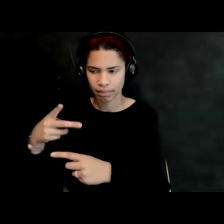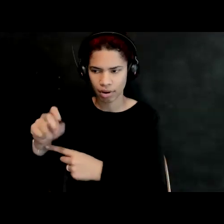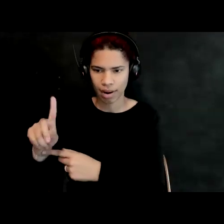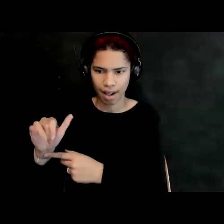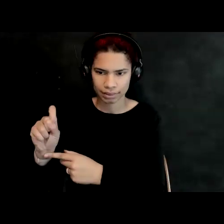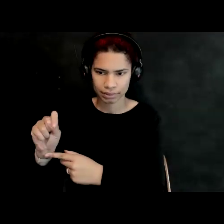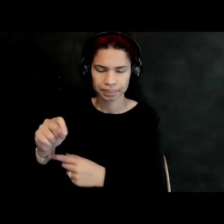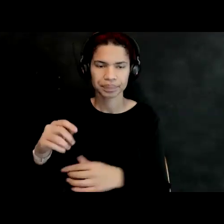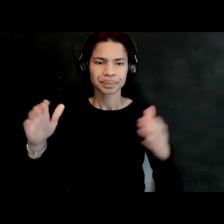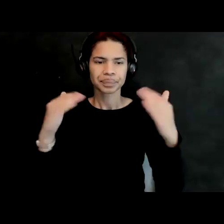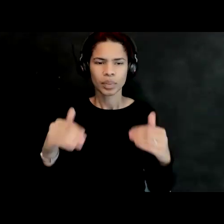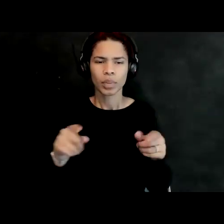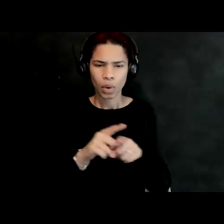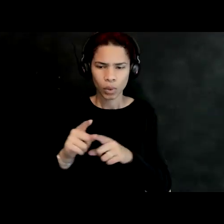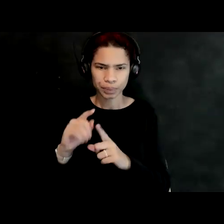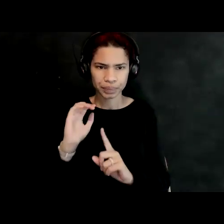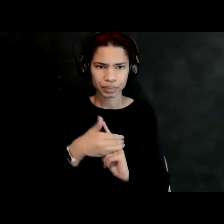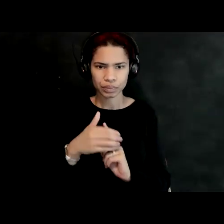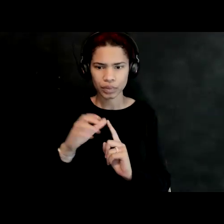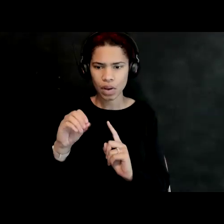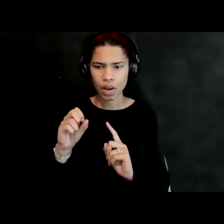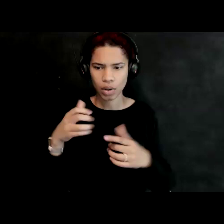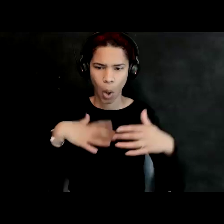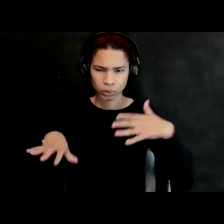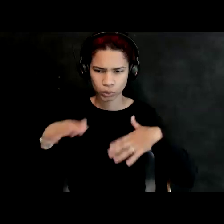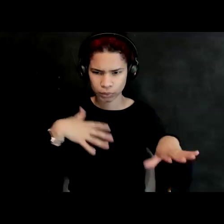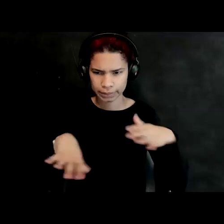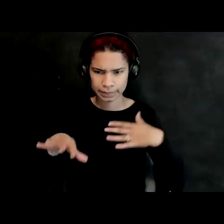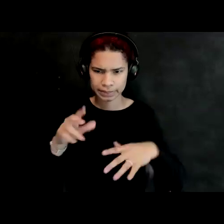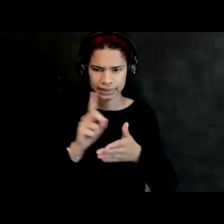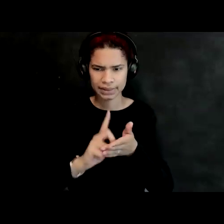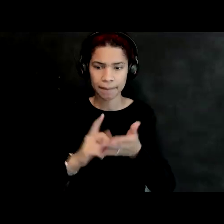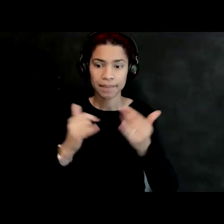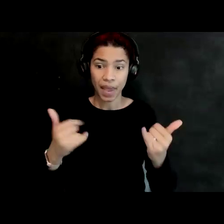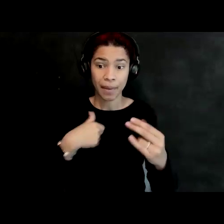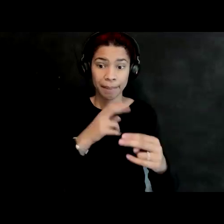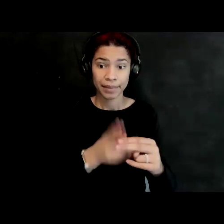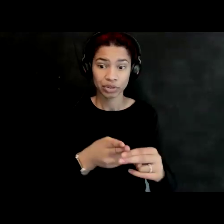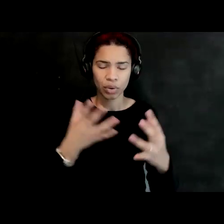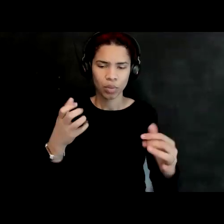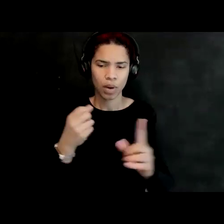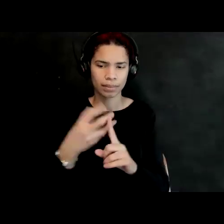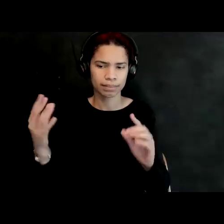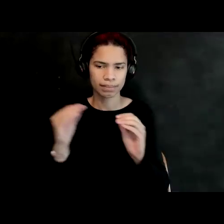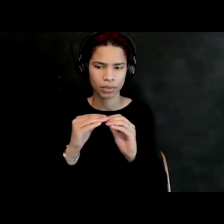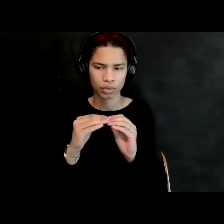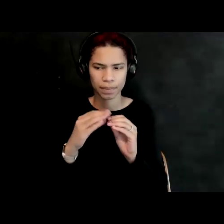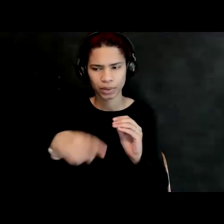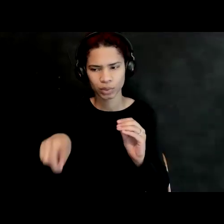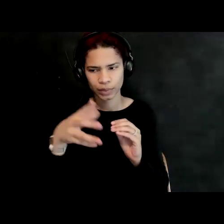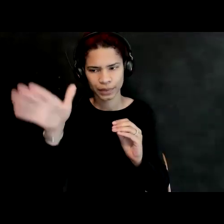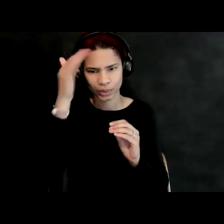So now that I've mentioned that, I want to look at that in terms of, and y'all know the